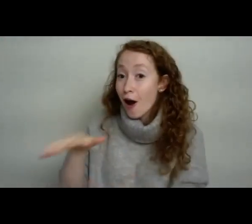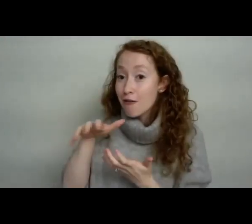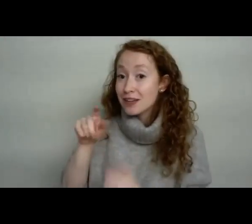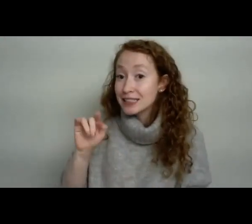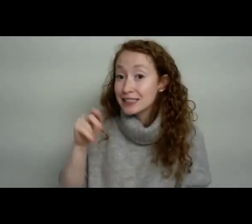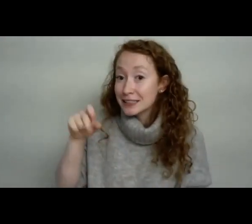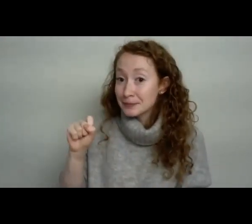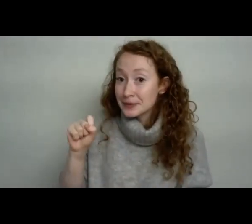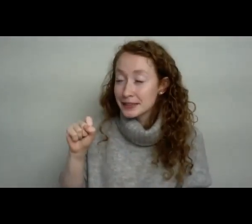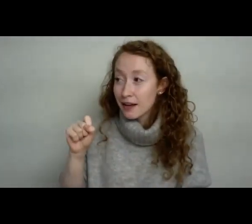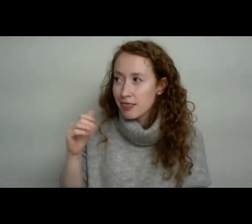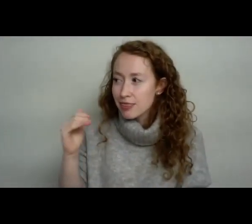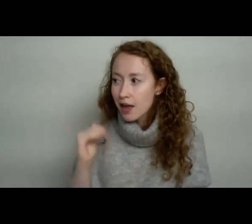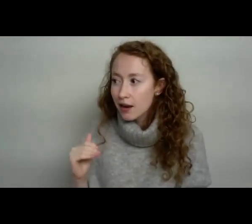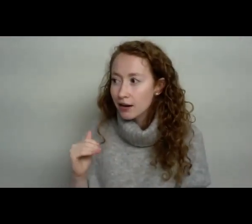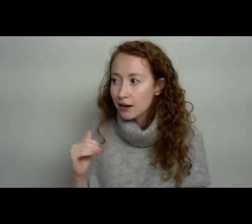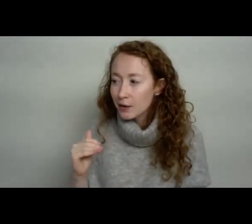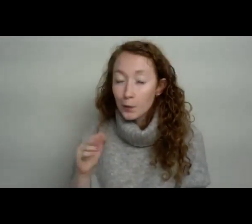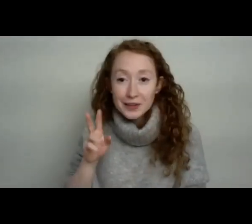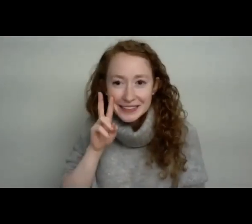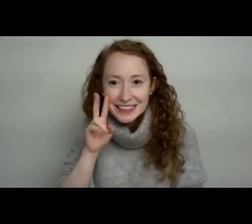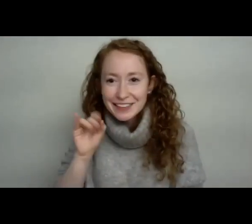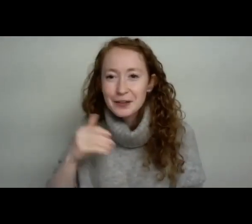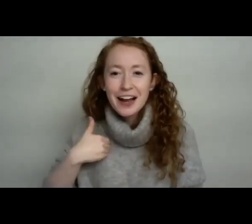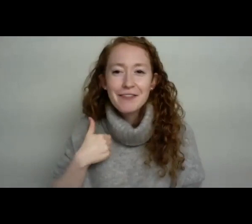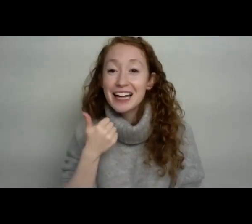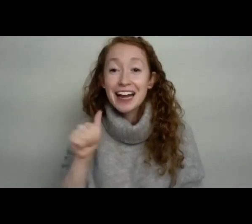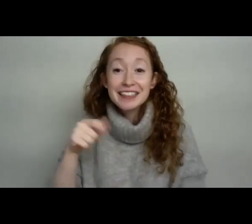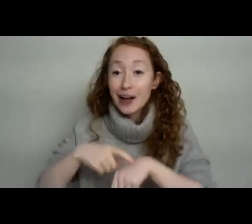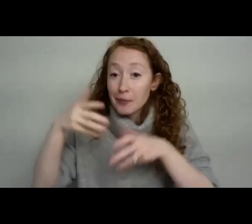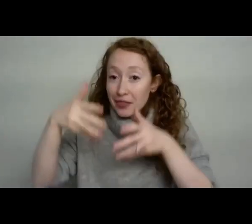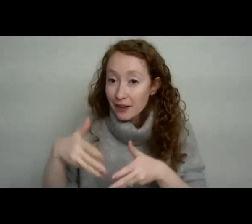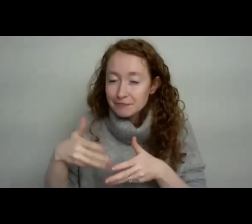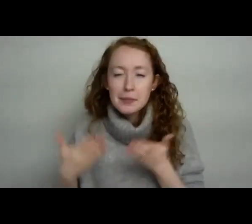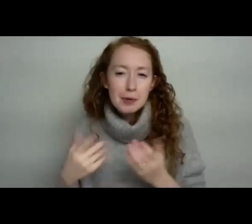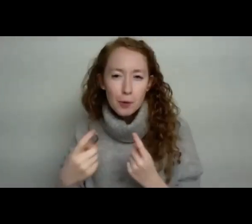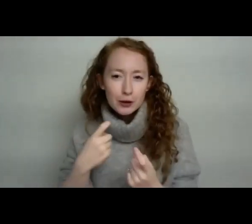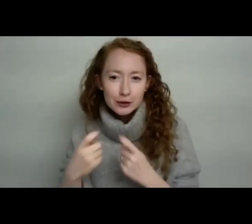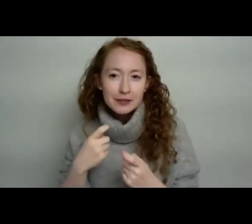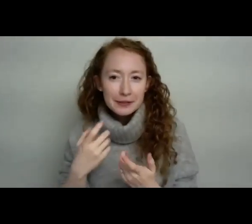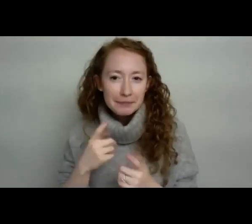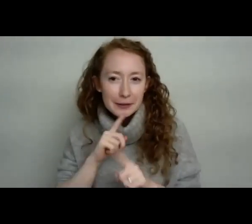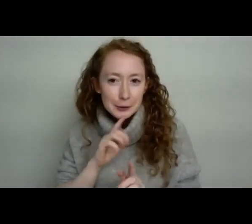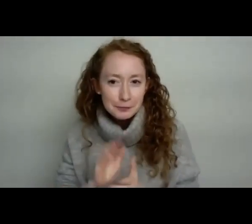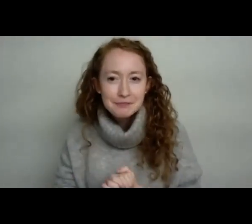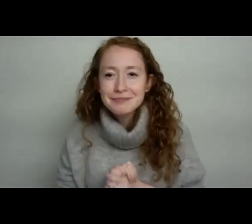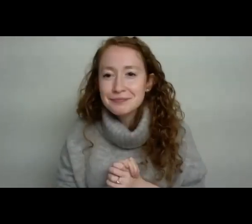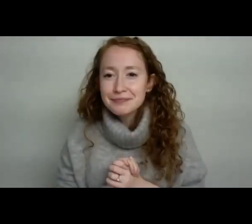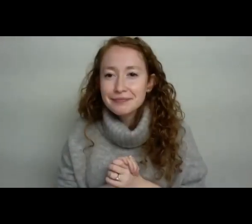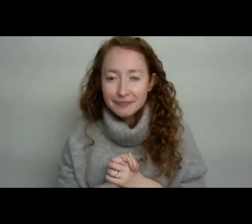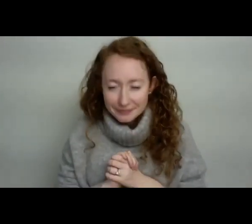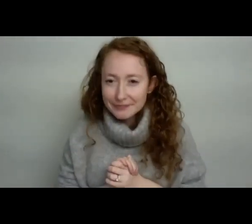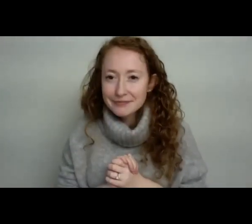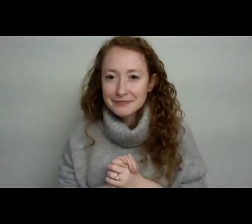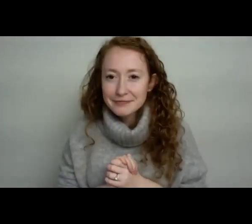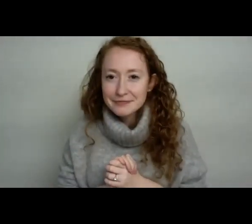well, we'll just see if we have any more time left and we'll see what happens next. So without further ado, a